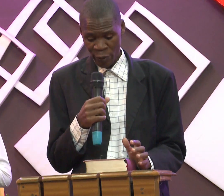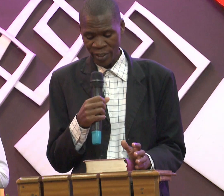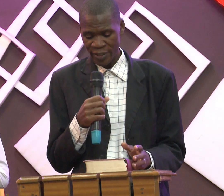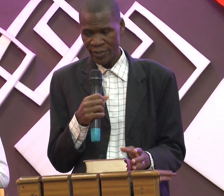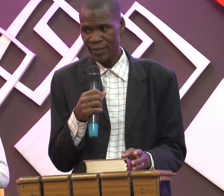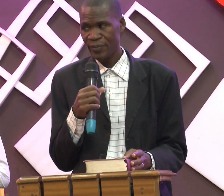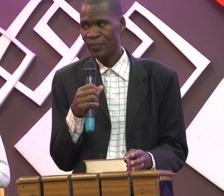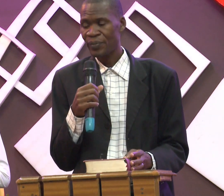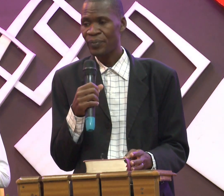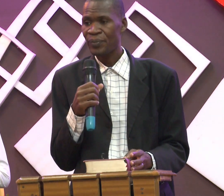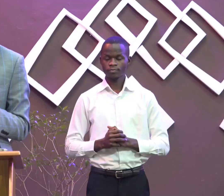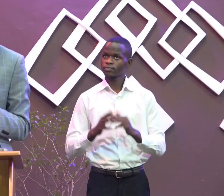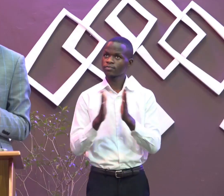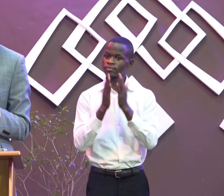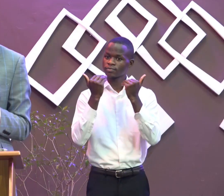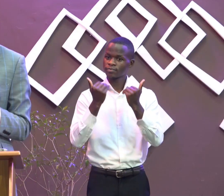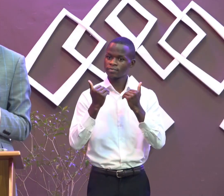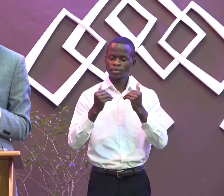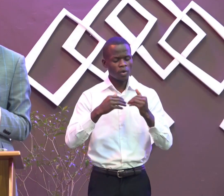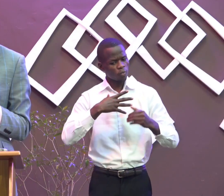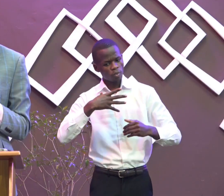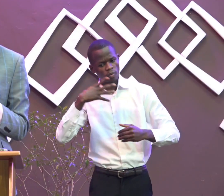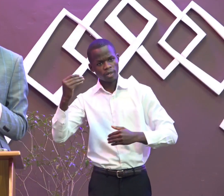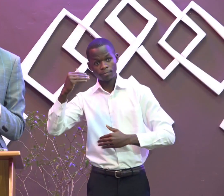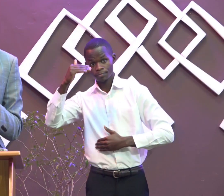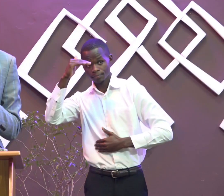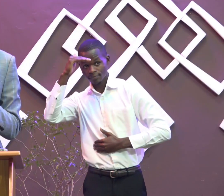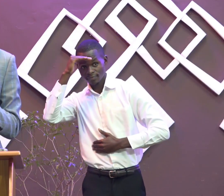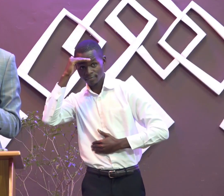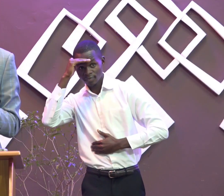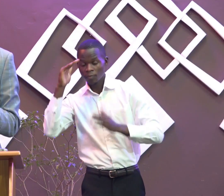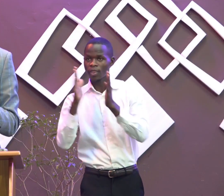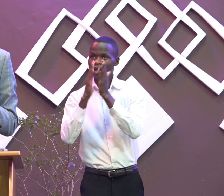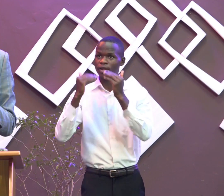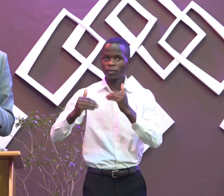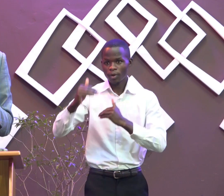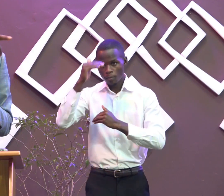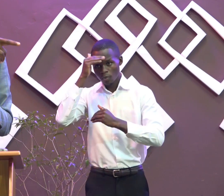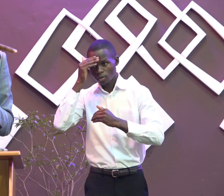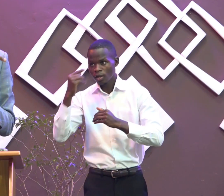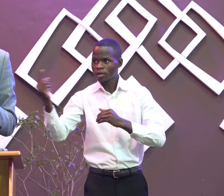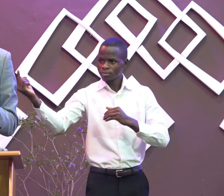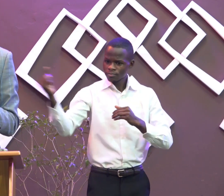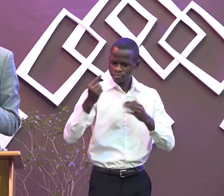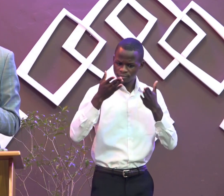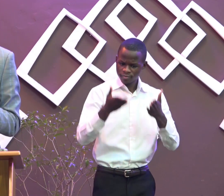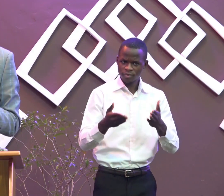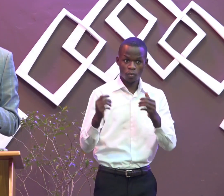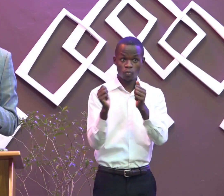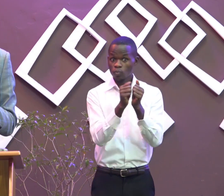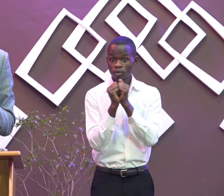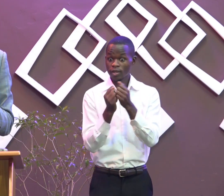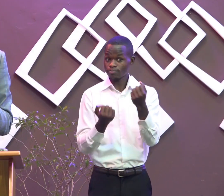the administrators. Netuva agenda ku police, police neja ne patrol yagenda okusanga getendo ligenda mu maso